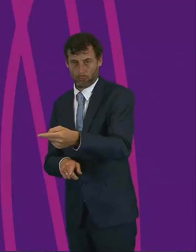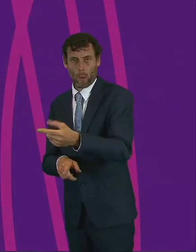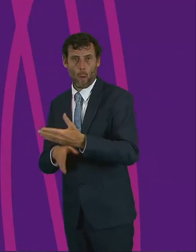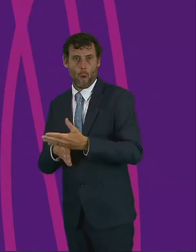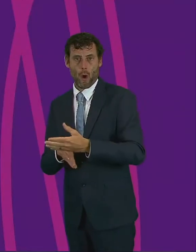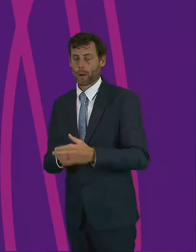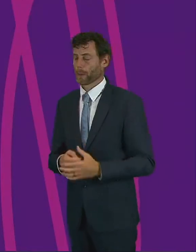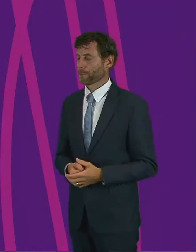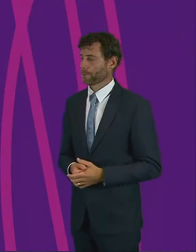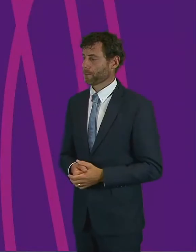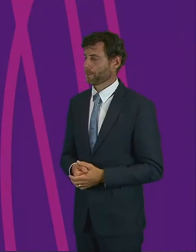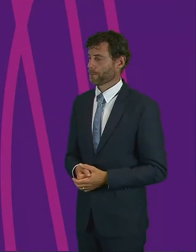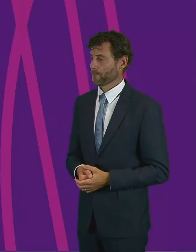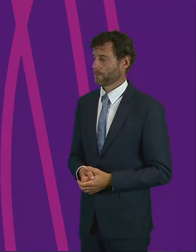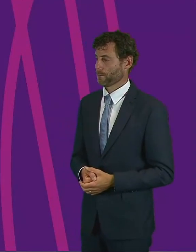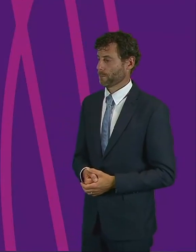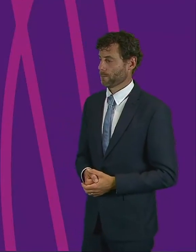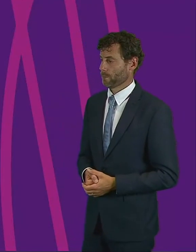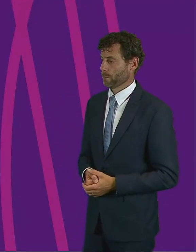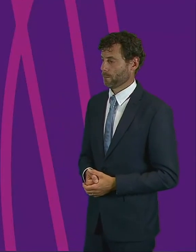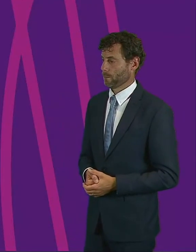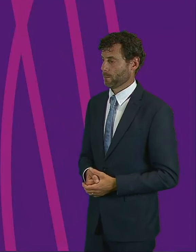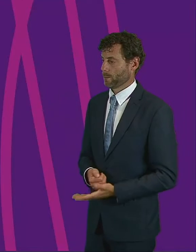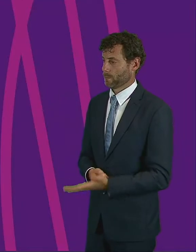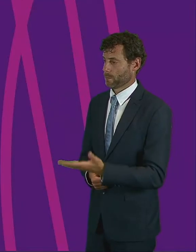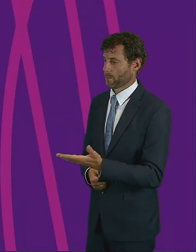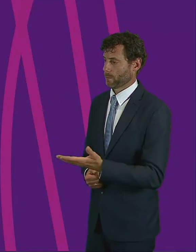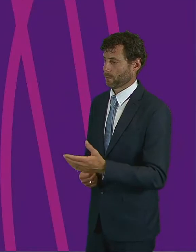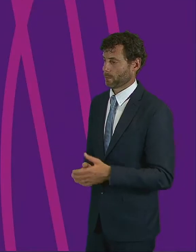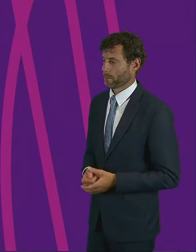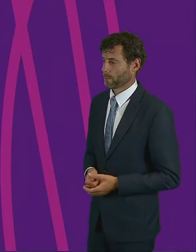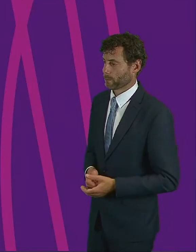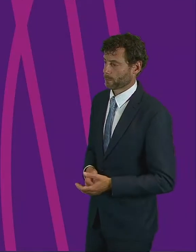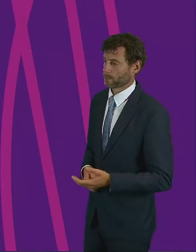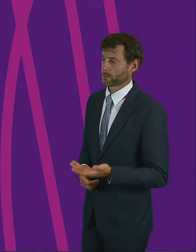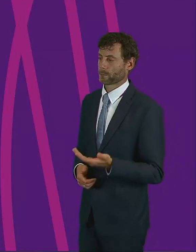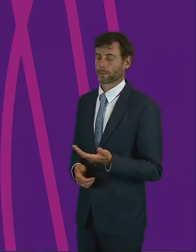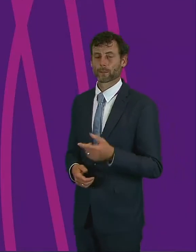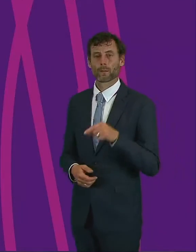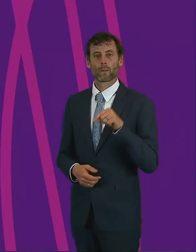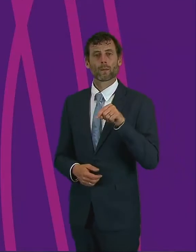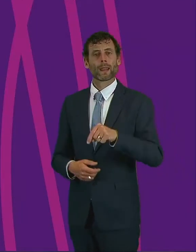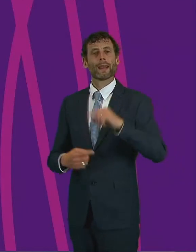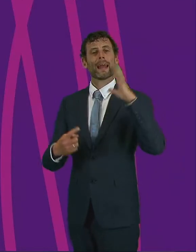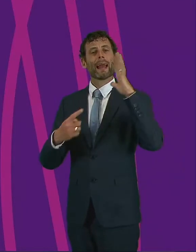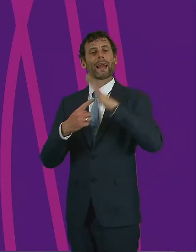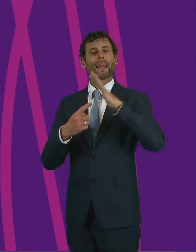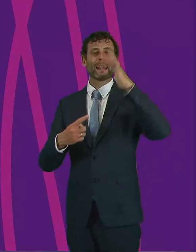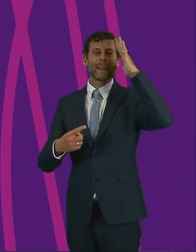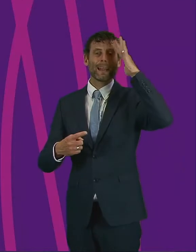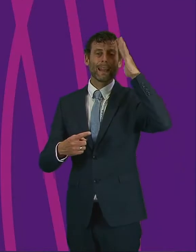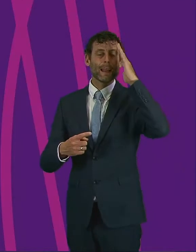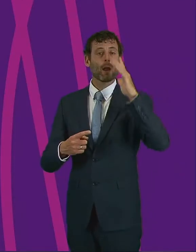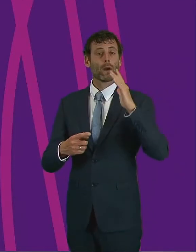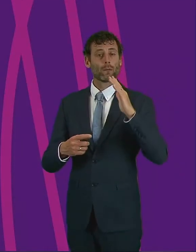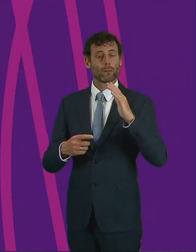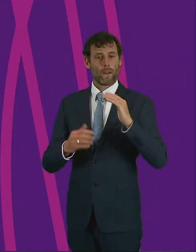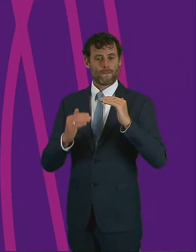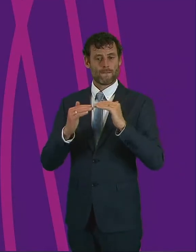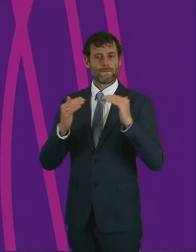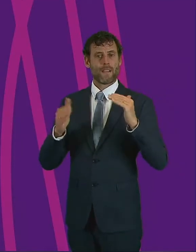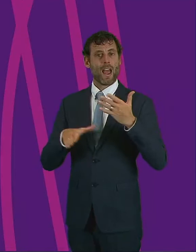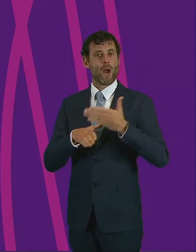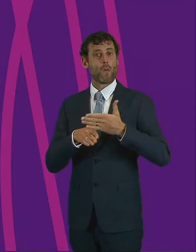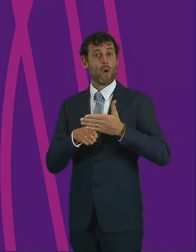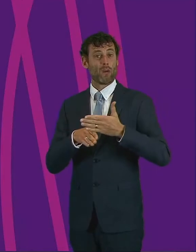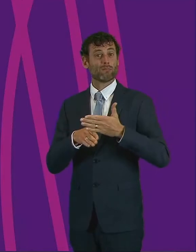Rona Mackay, followed by Michelle Ballantyne. Thank you, Presiding Officer. A key principle of fair work is fair pay. Does the Cabinet Secretary agree